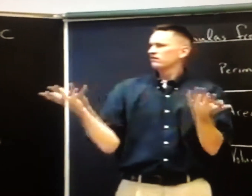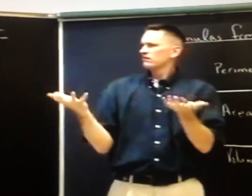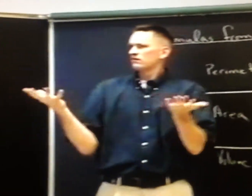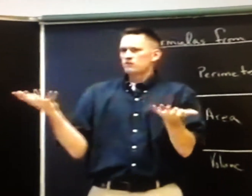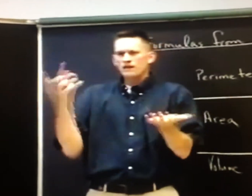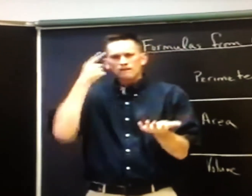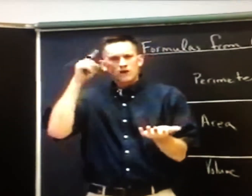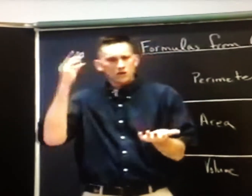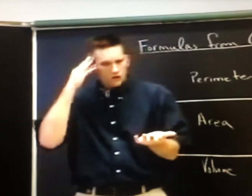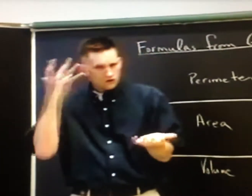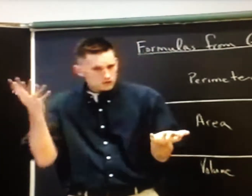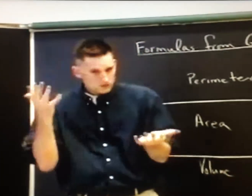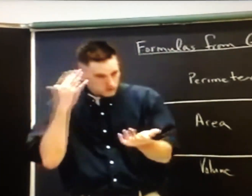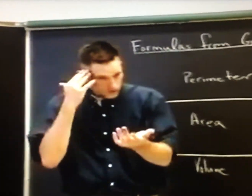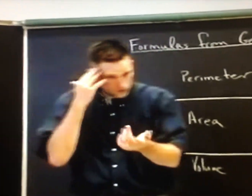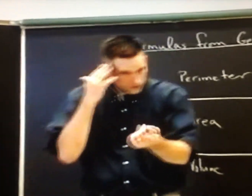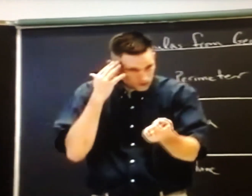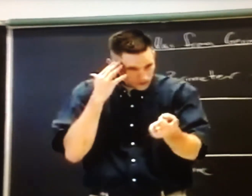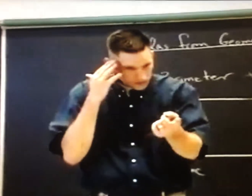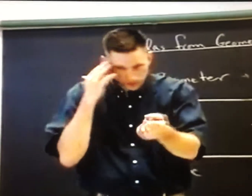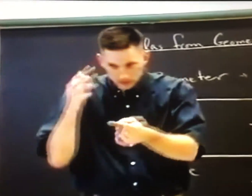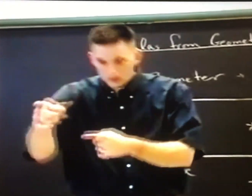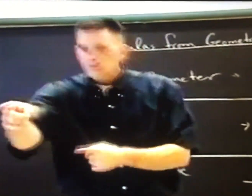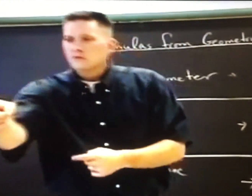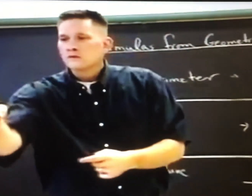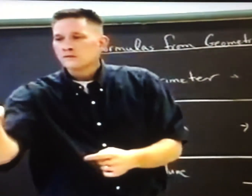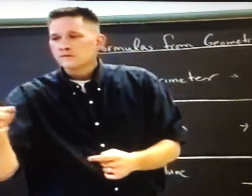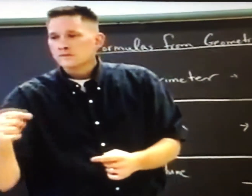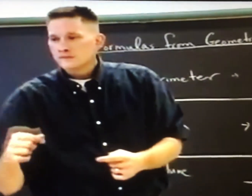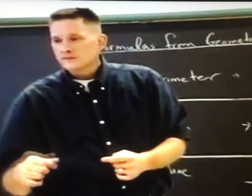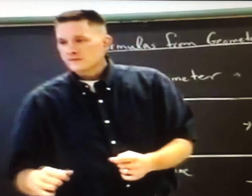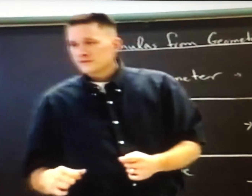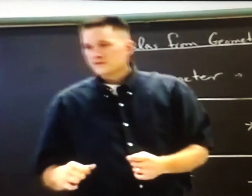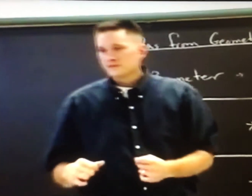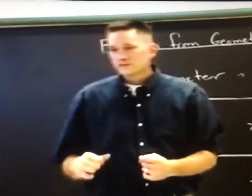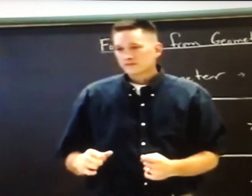Let's take a look at parameter. Does anybody know what the parameter formula is used for?